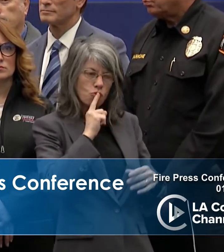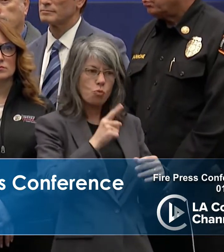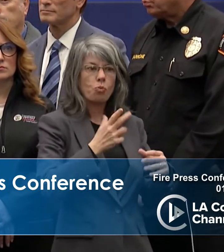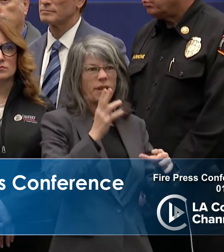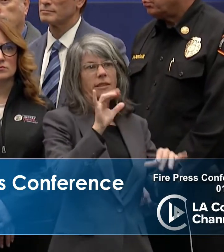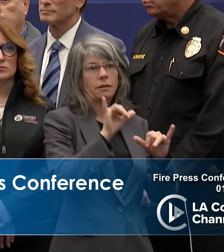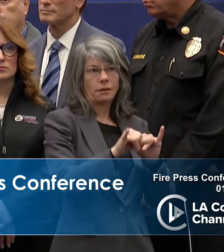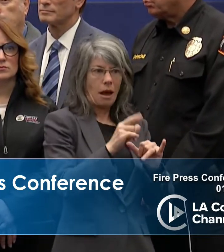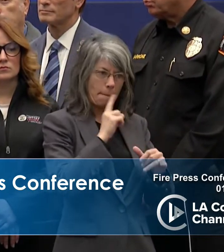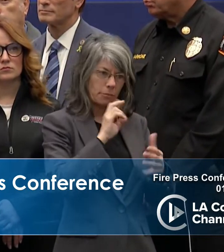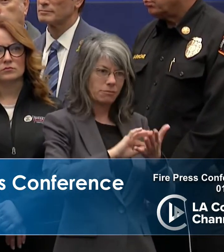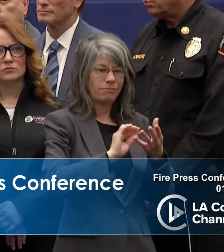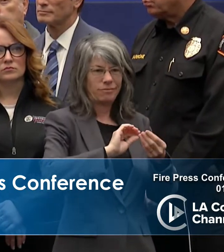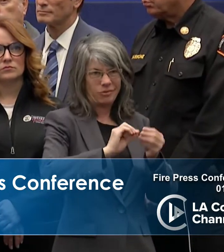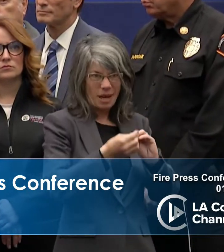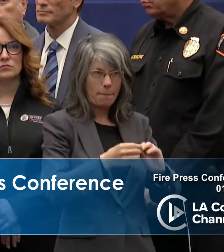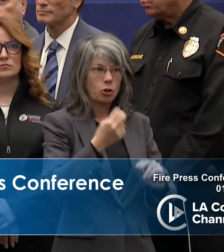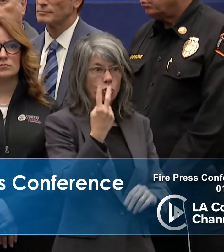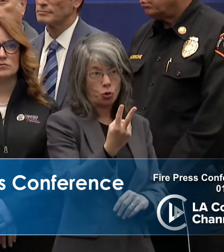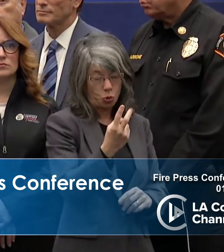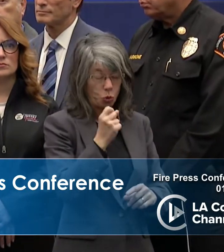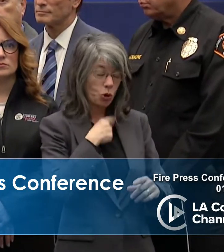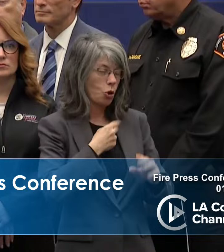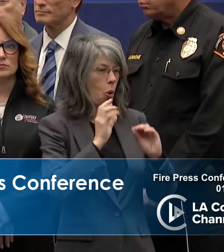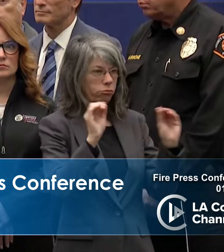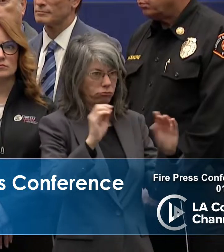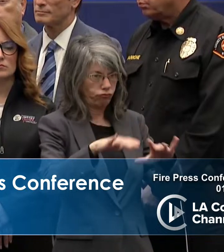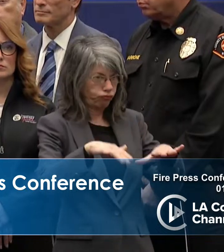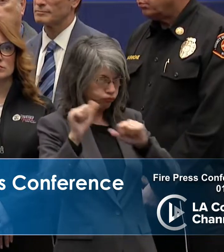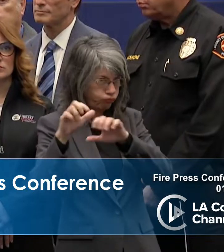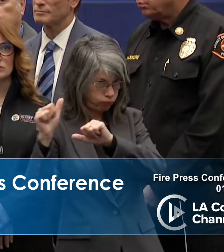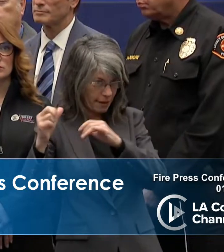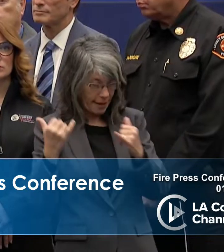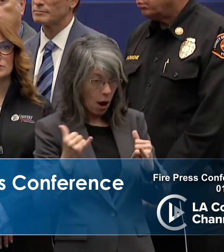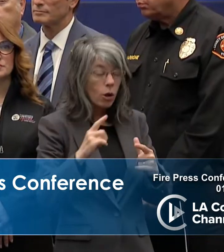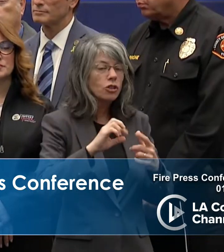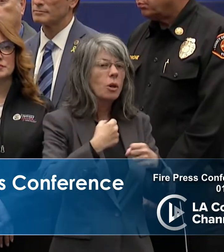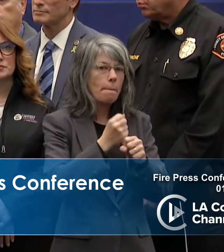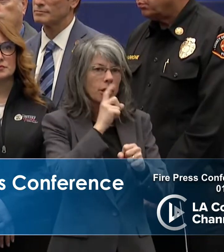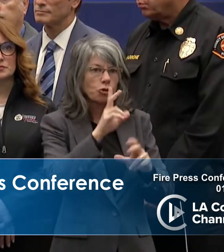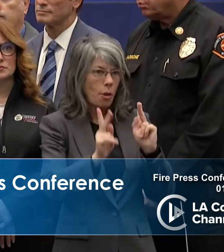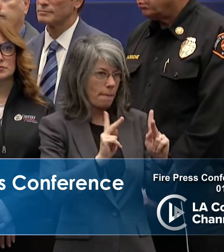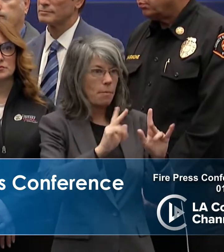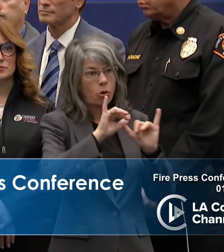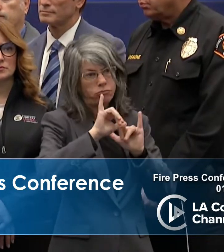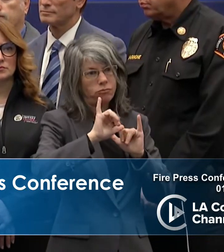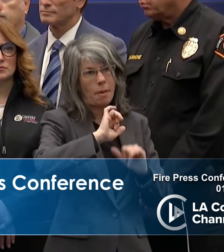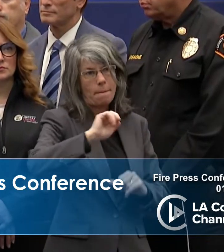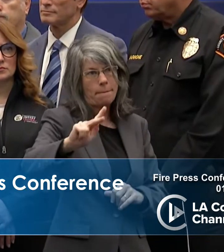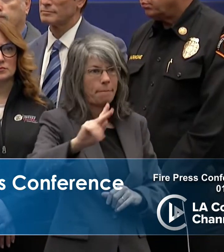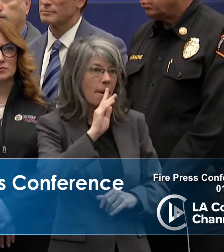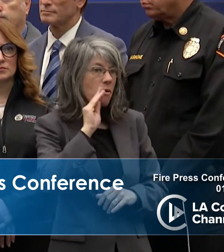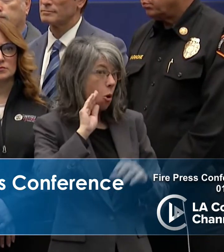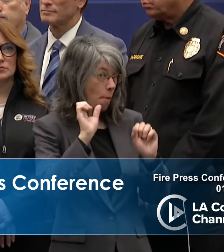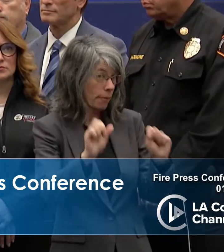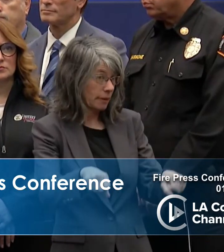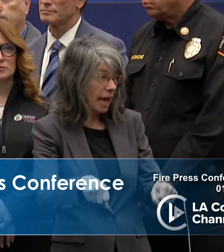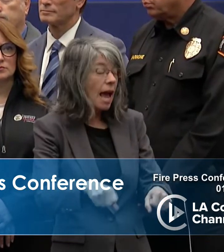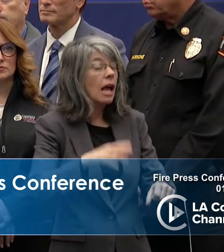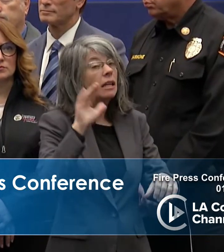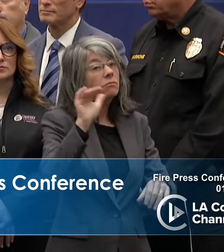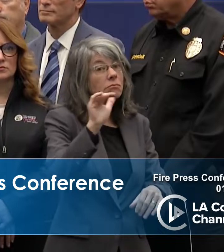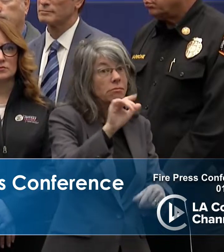best we can with our partners and our residents to make sure that they can get back in there. And please, as a reminder,